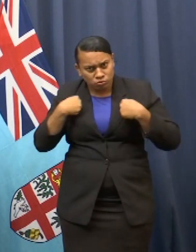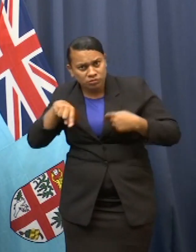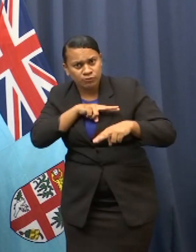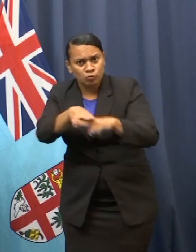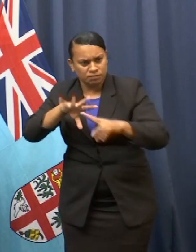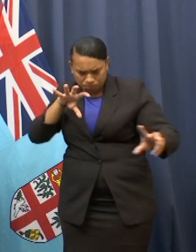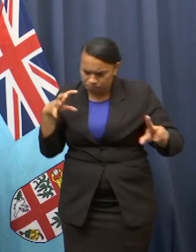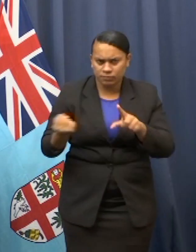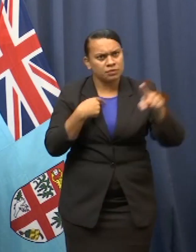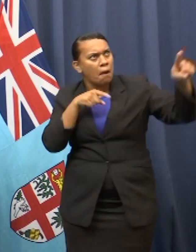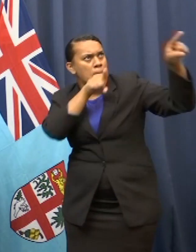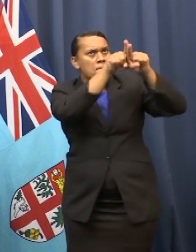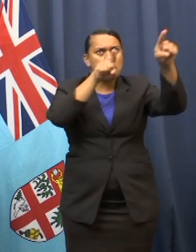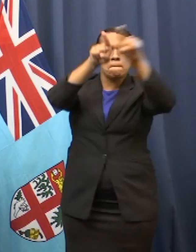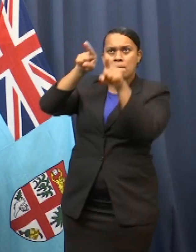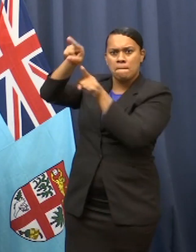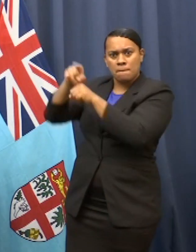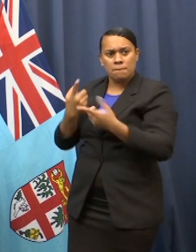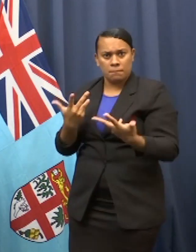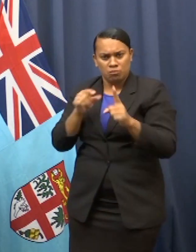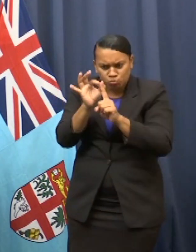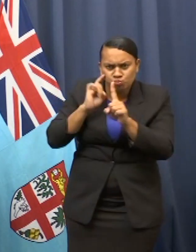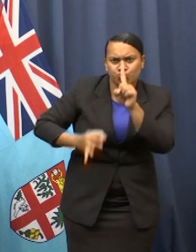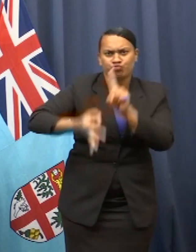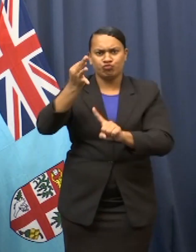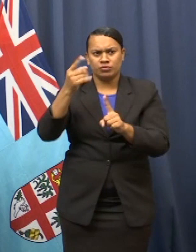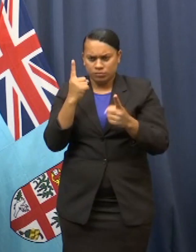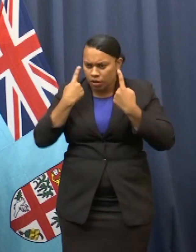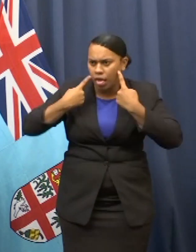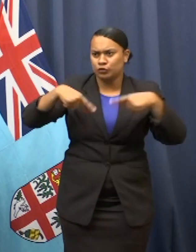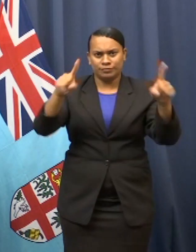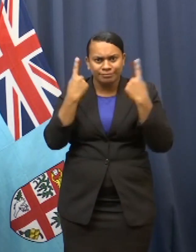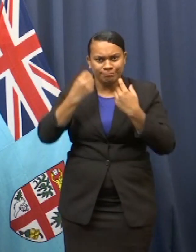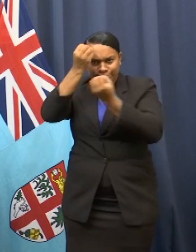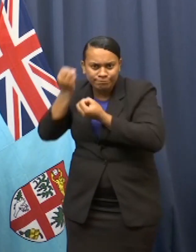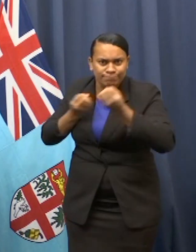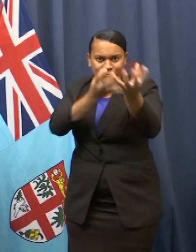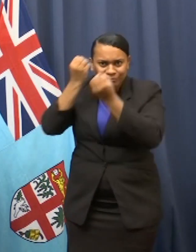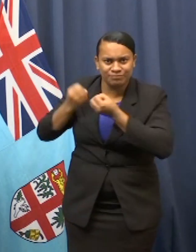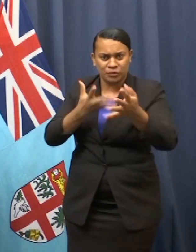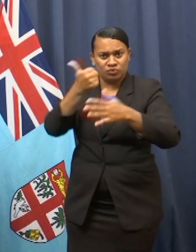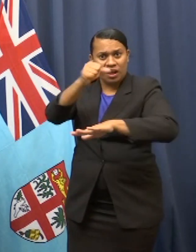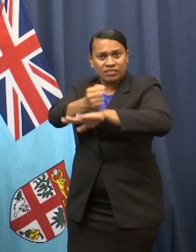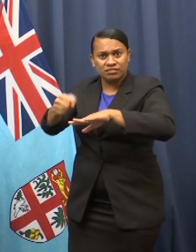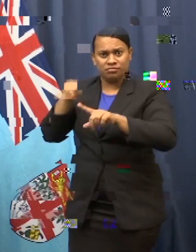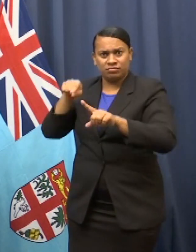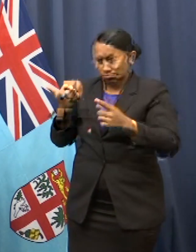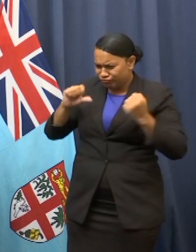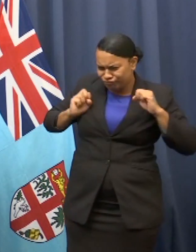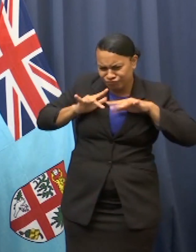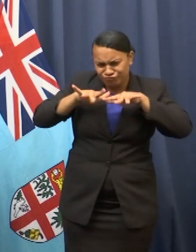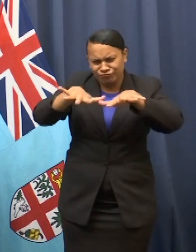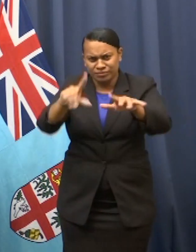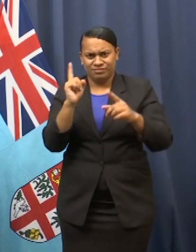need to do better. We've announced a ban on any gatherings of 20 or more people. Workplaces,